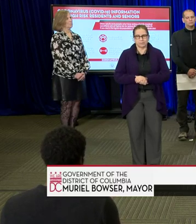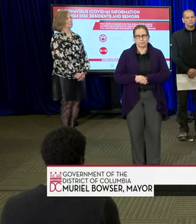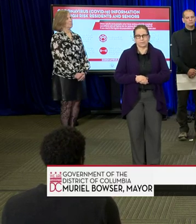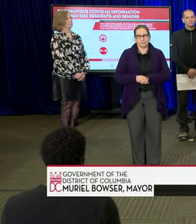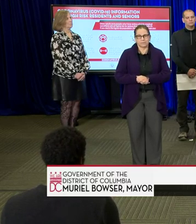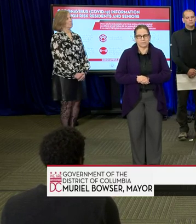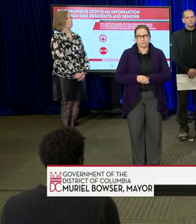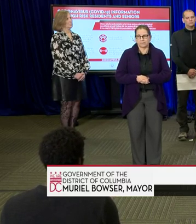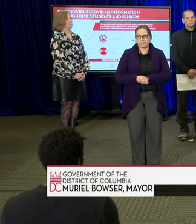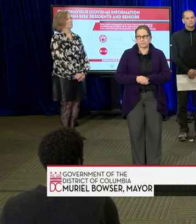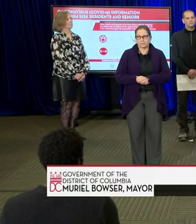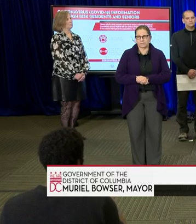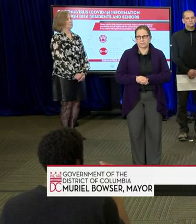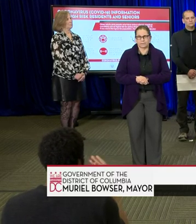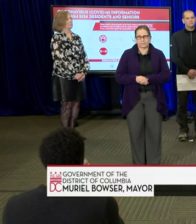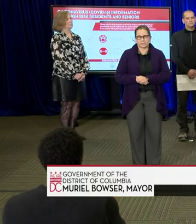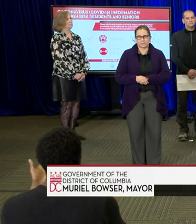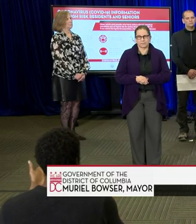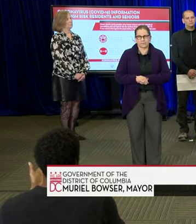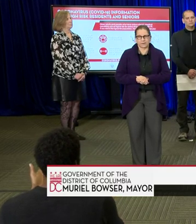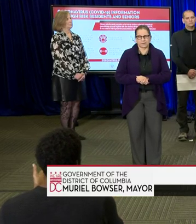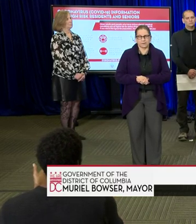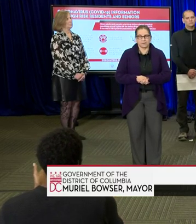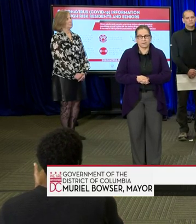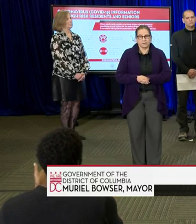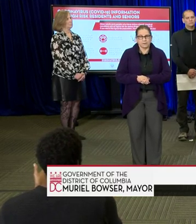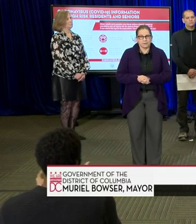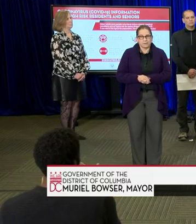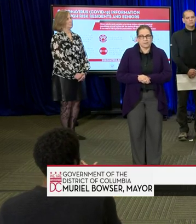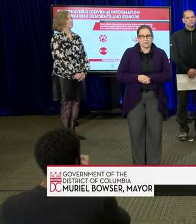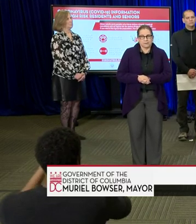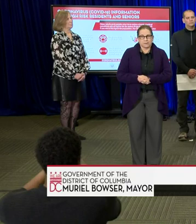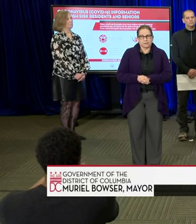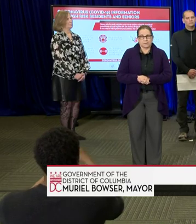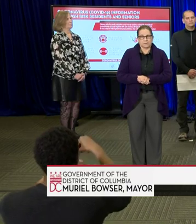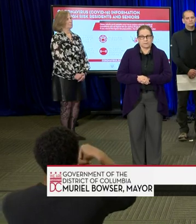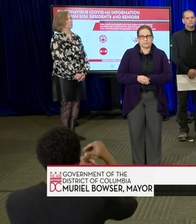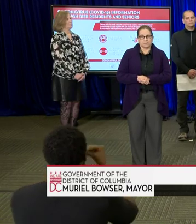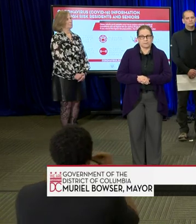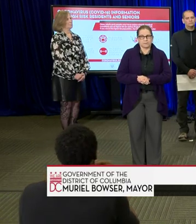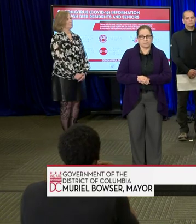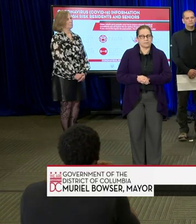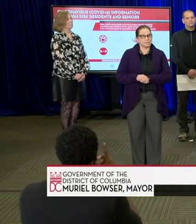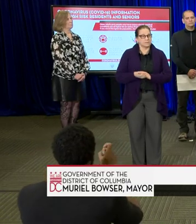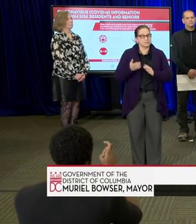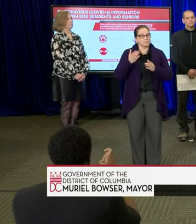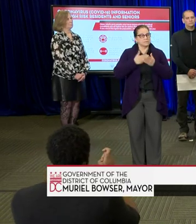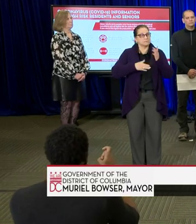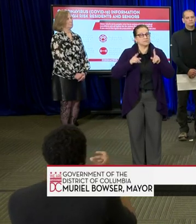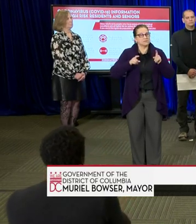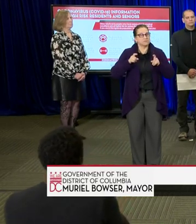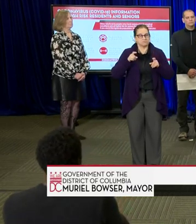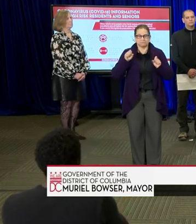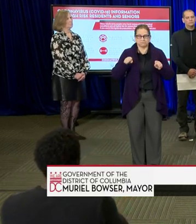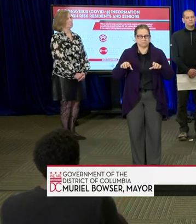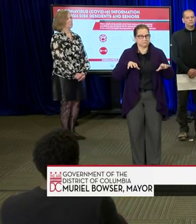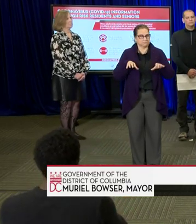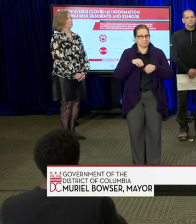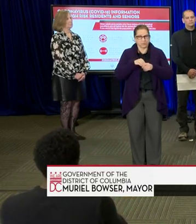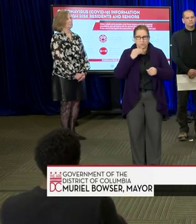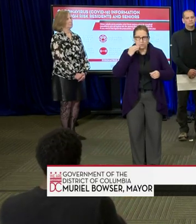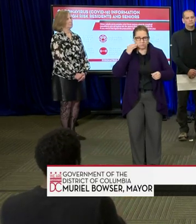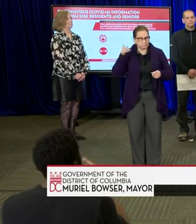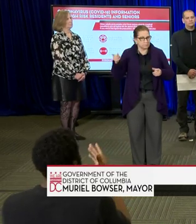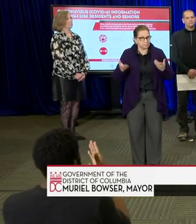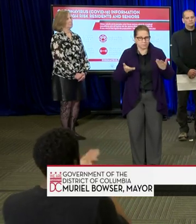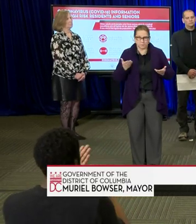other modes for testing. Some may have deployed a in-home testing or a mobile testing, as the mayor mentioned. We have visited some mobile